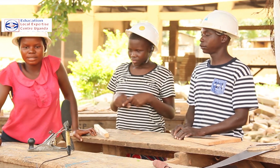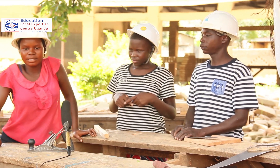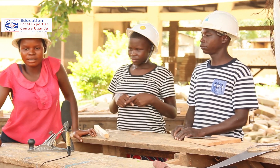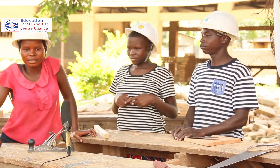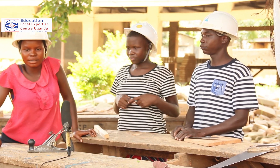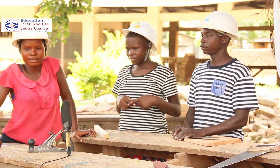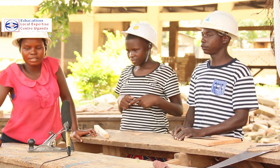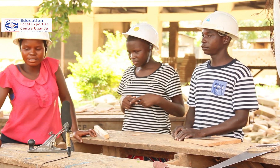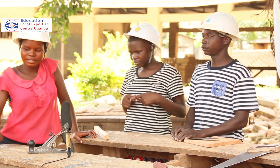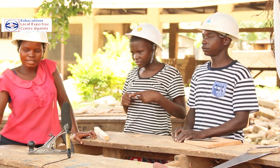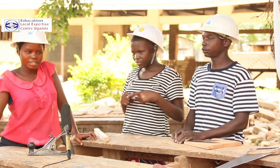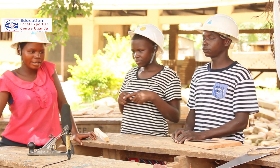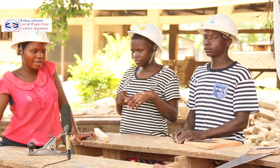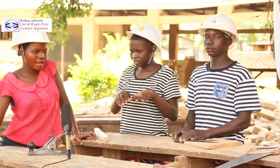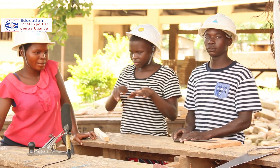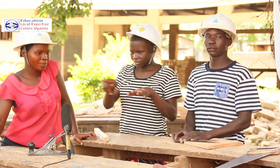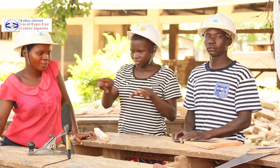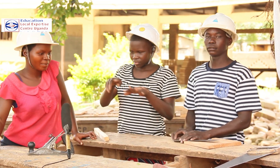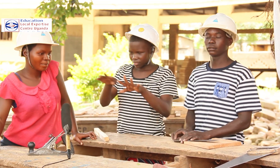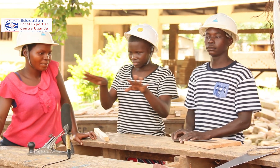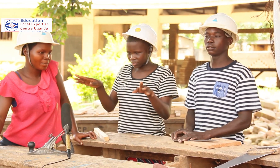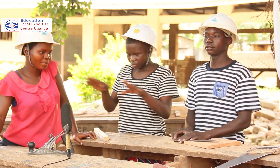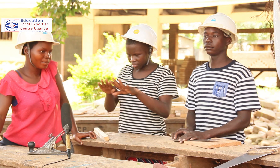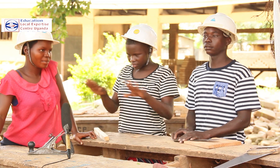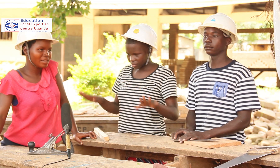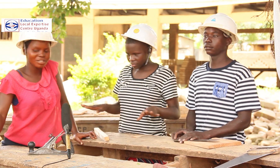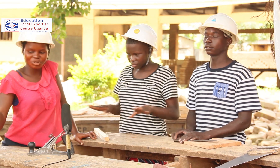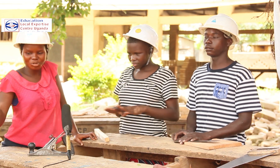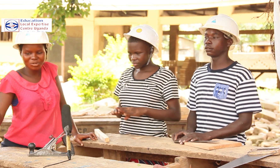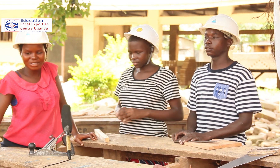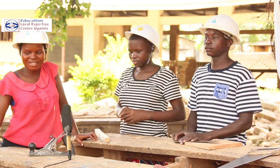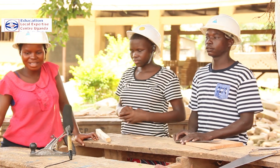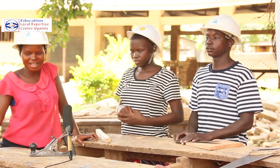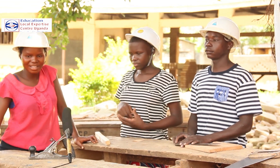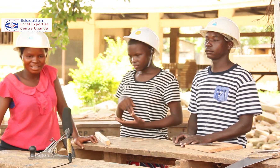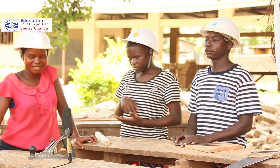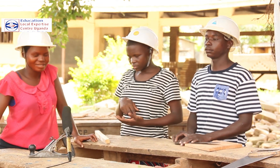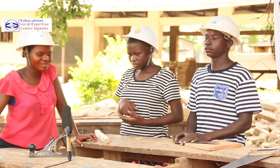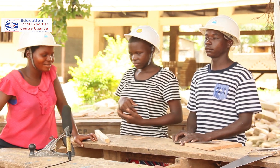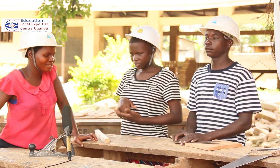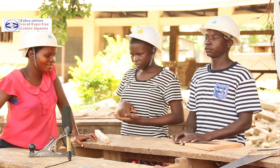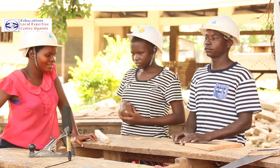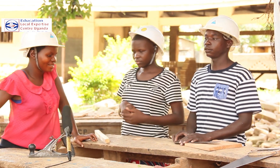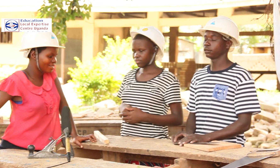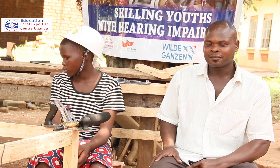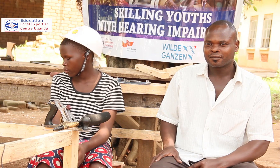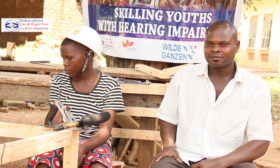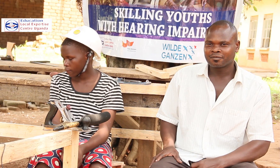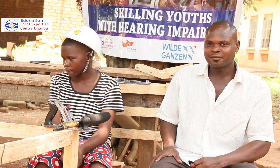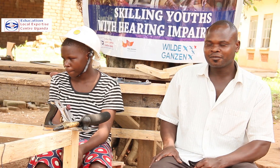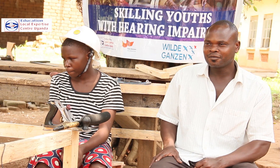and this chair, this tool here.